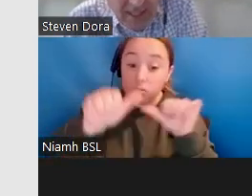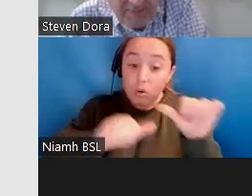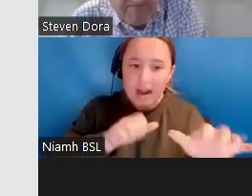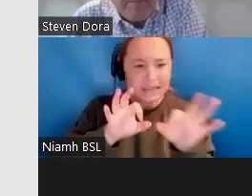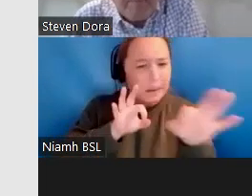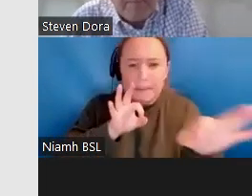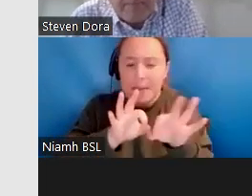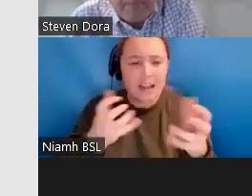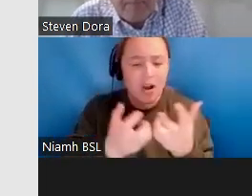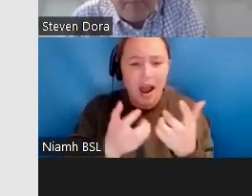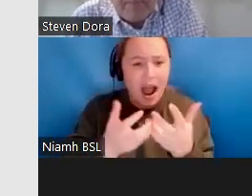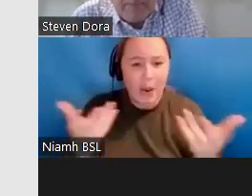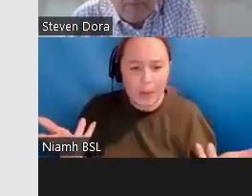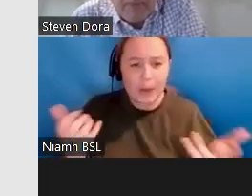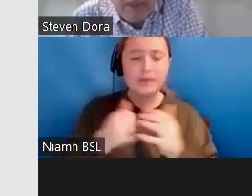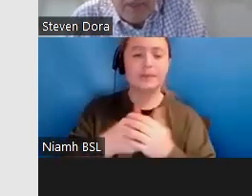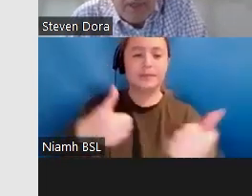please.